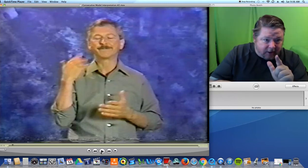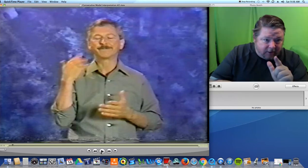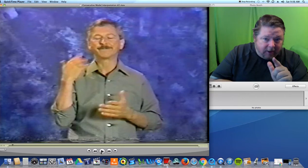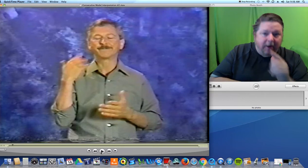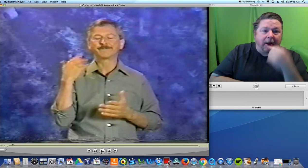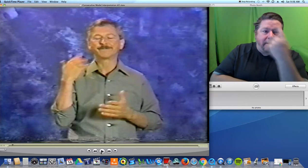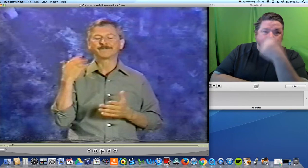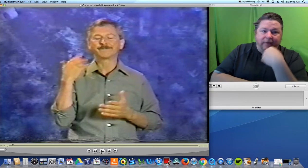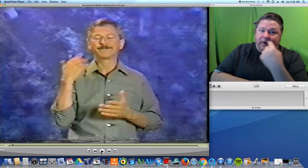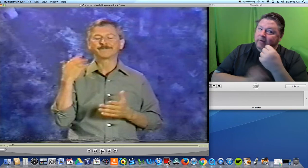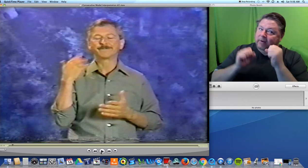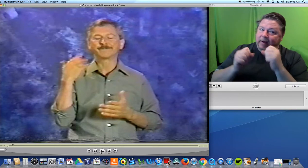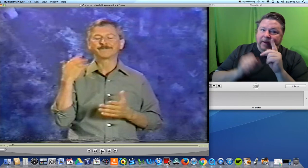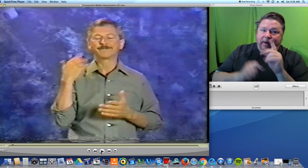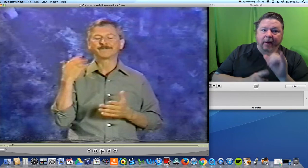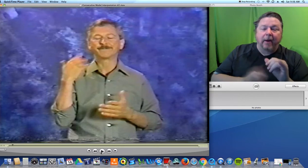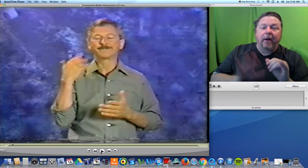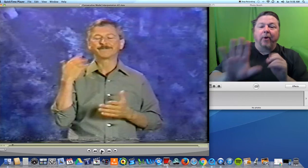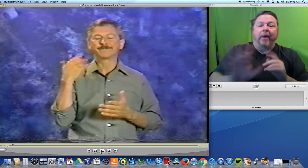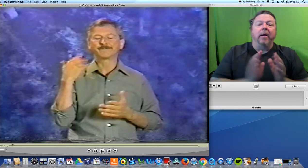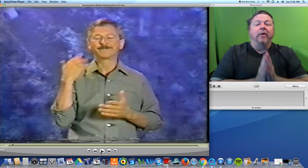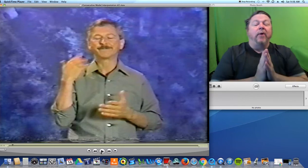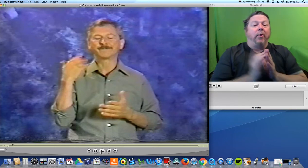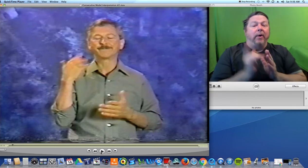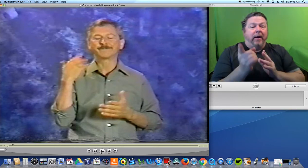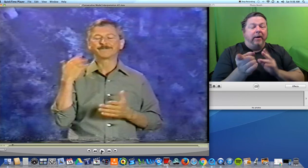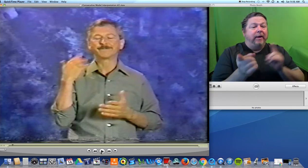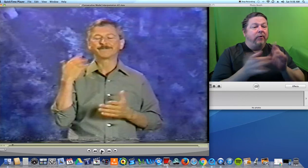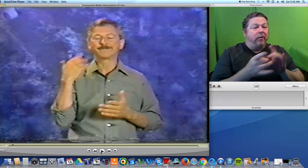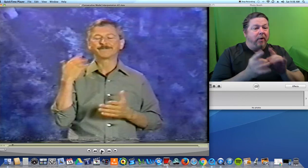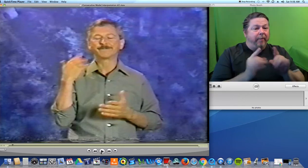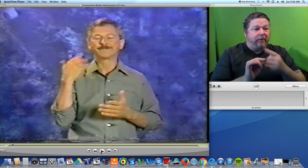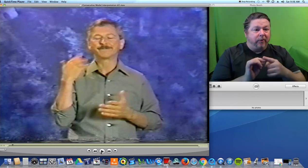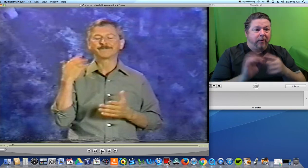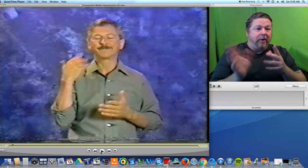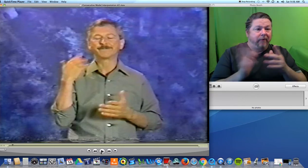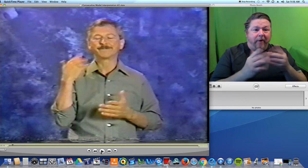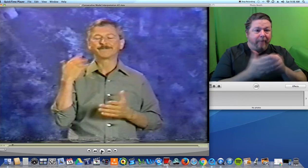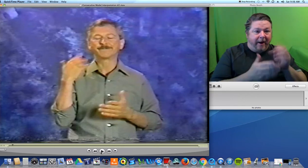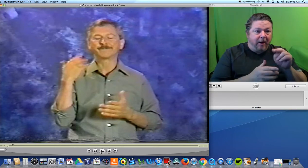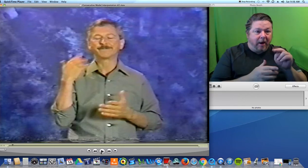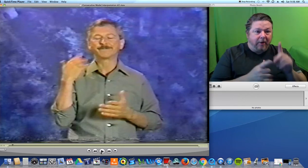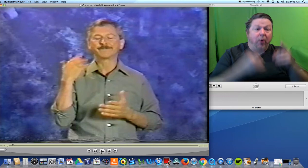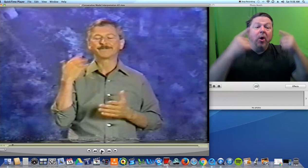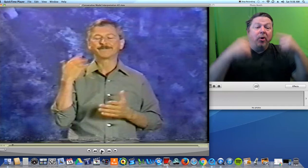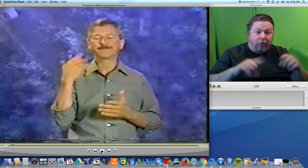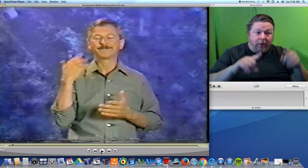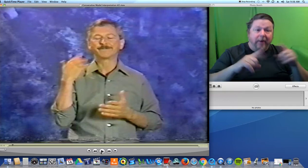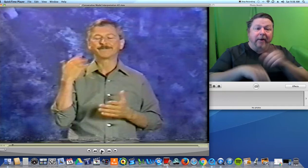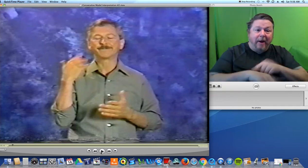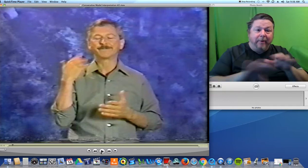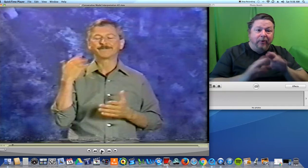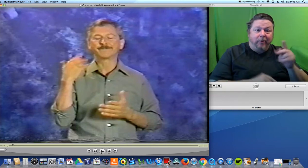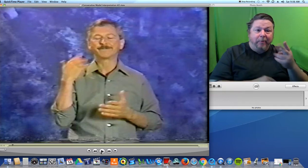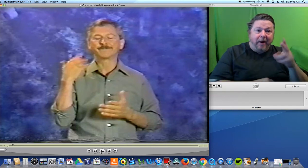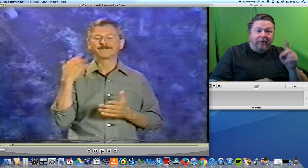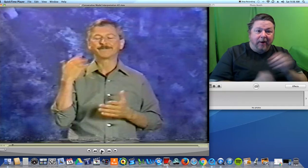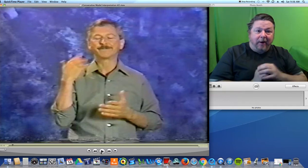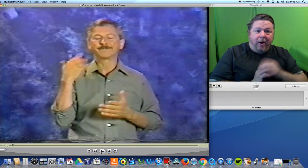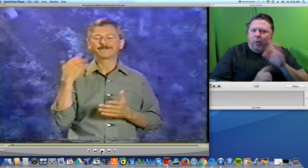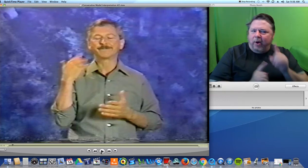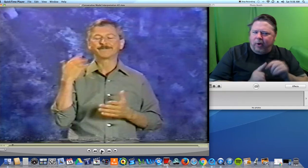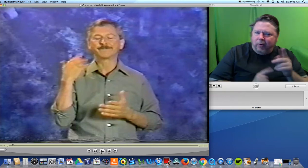ASL, and the face is the key. Okay, so he's going to talk about the story of buying the condo during the time he was doing his